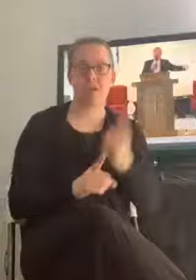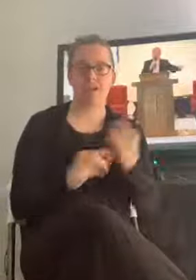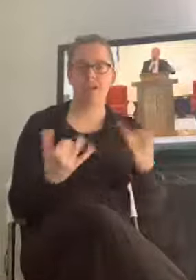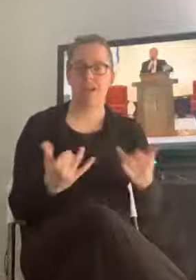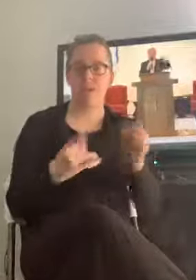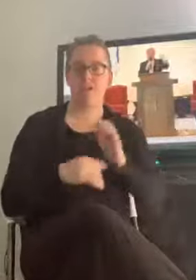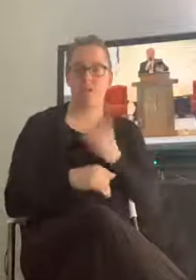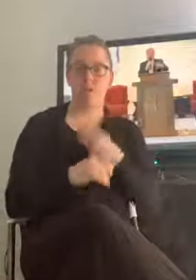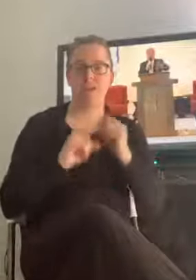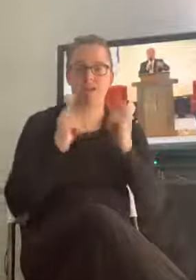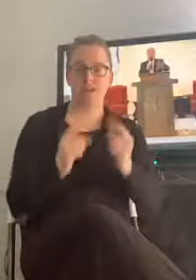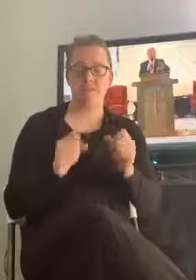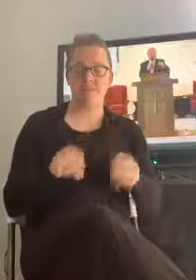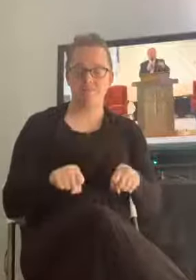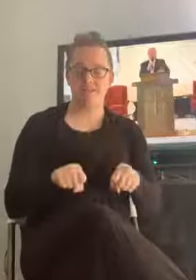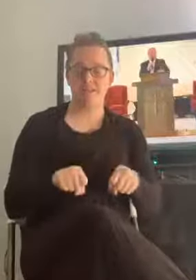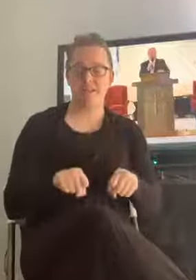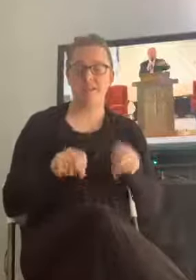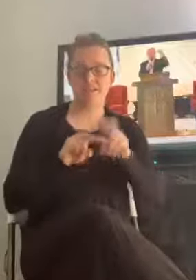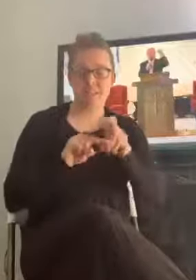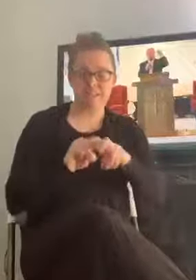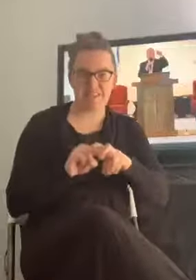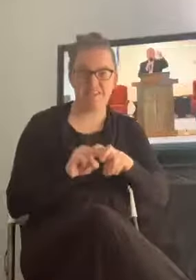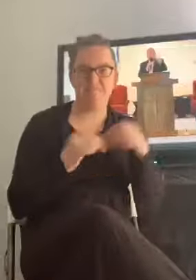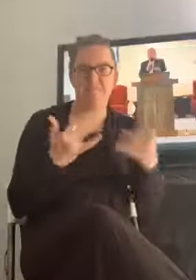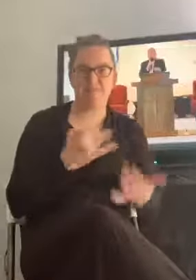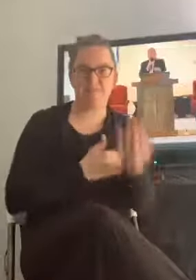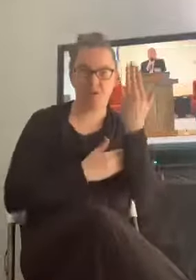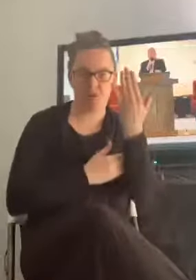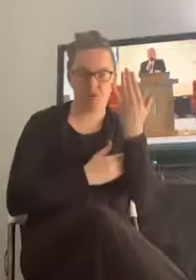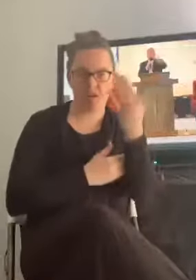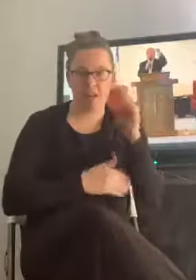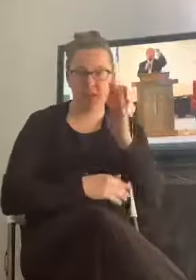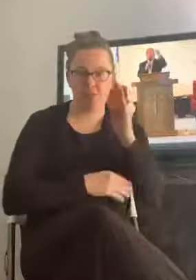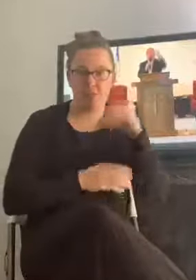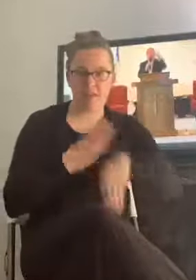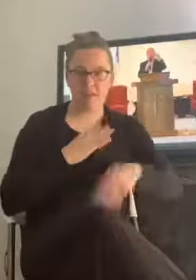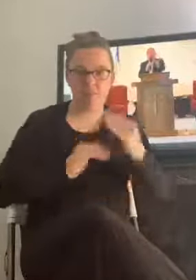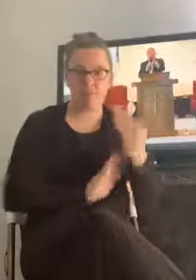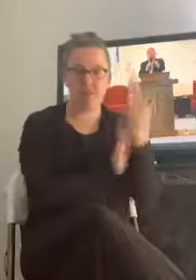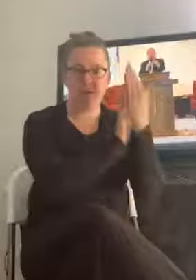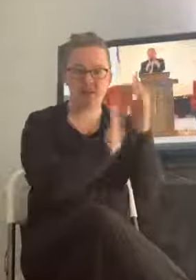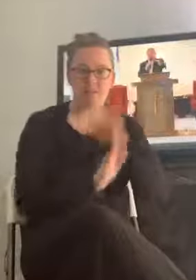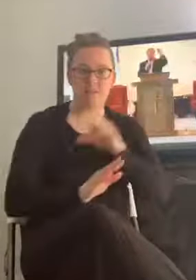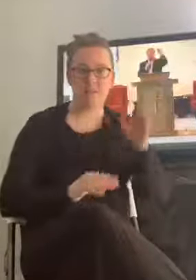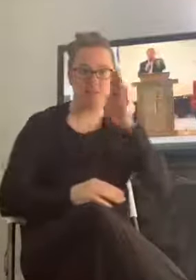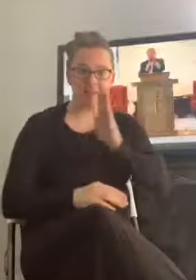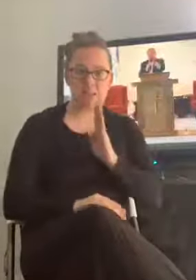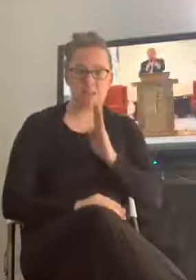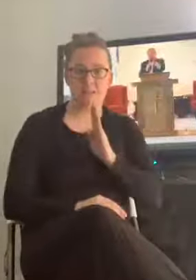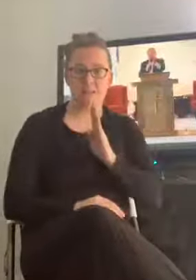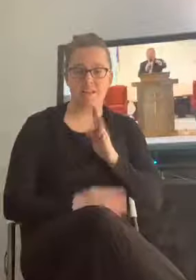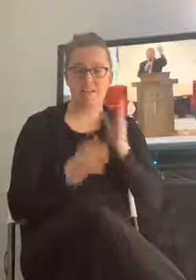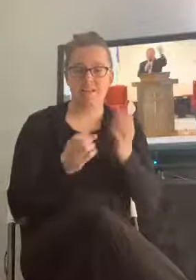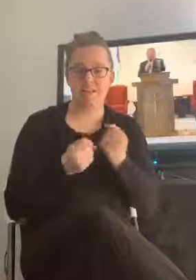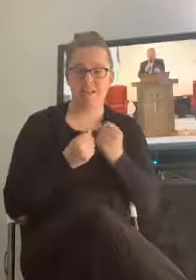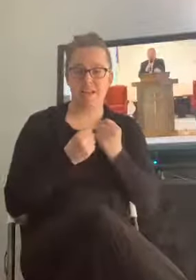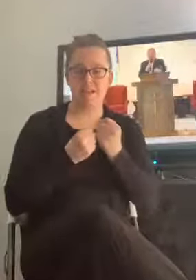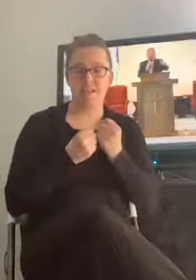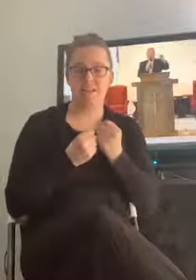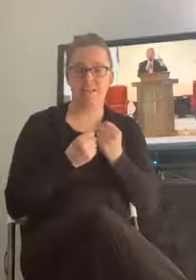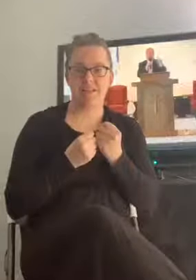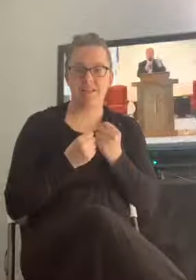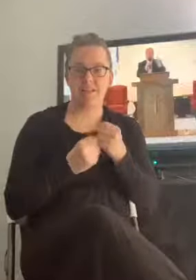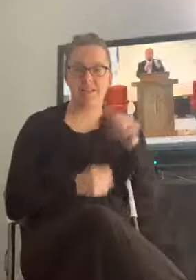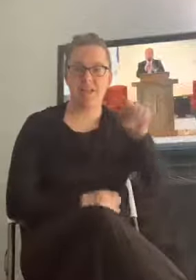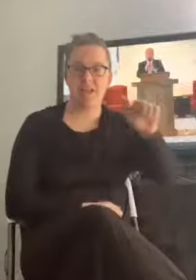on May 1st, but where we sit this morning, to be in the presence of God, take advantage of it, cultivate it, grow